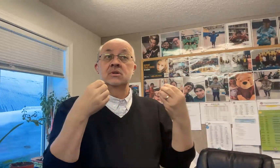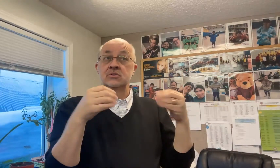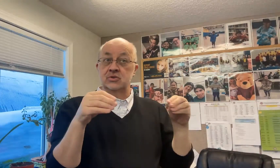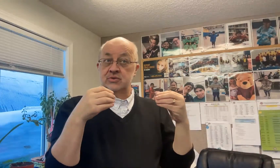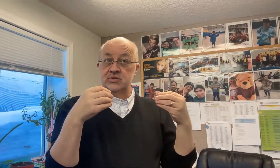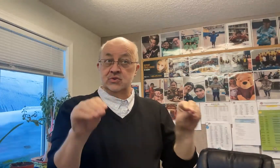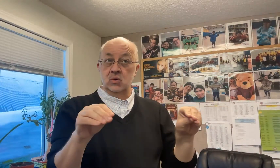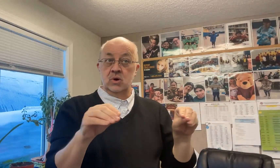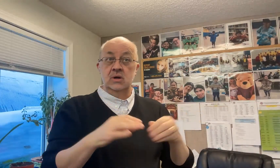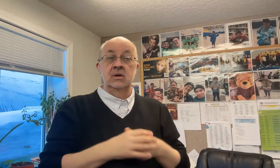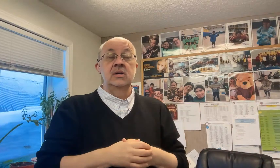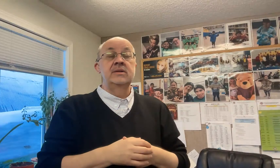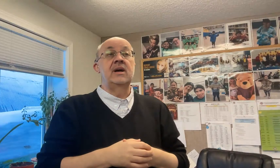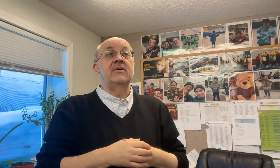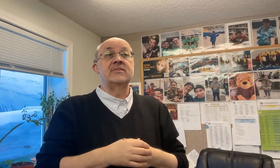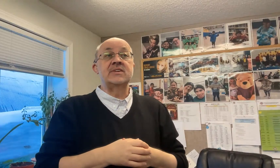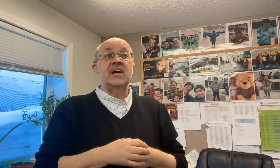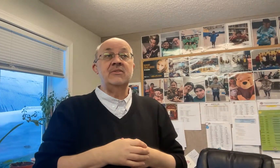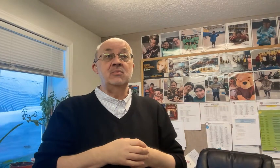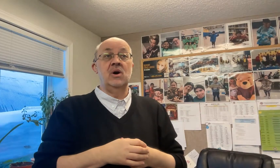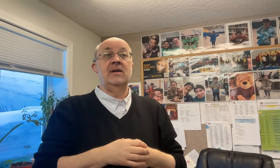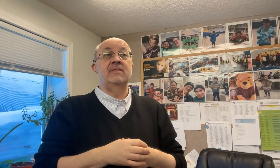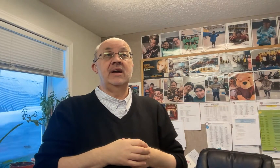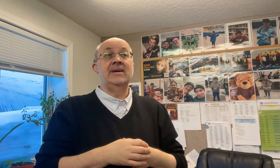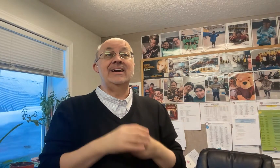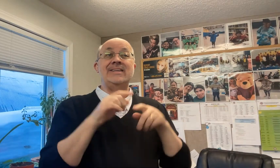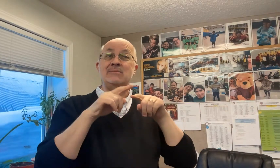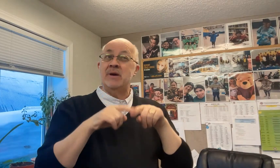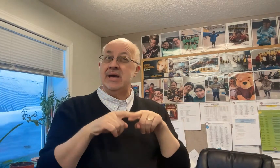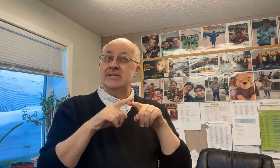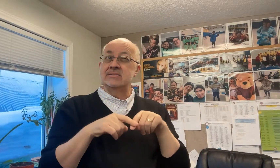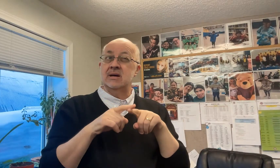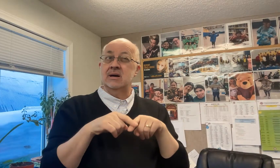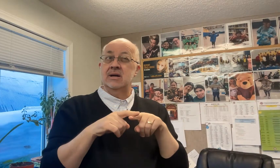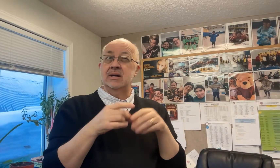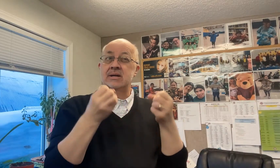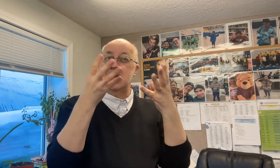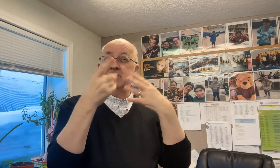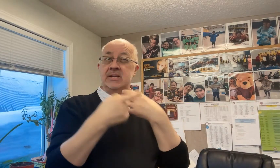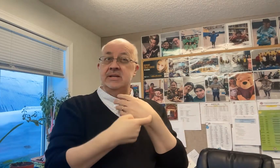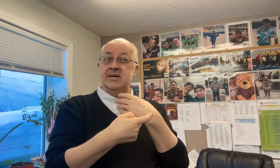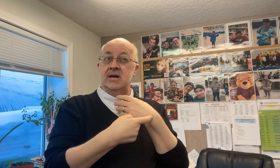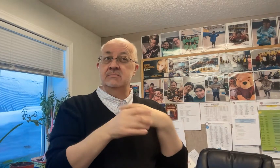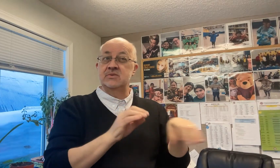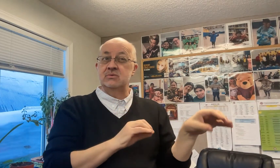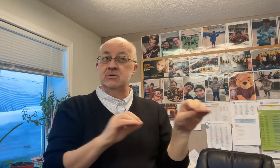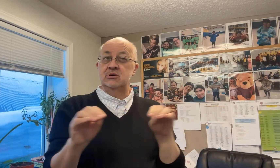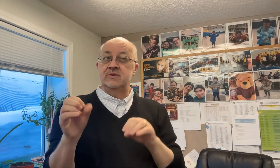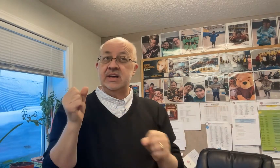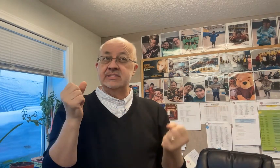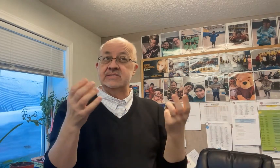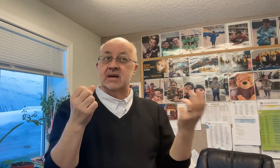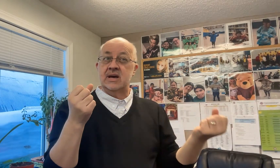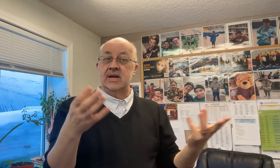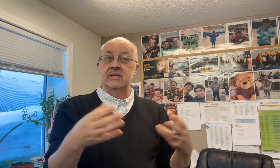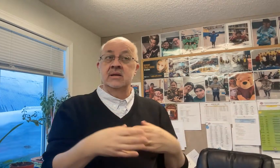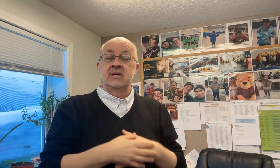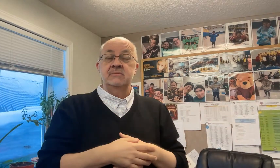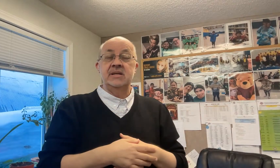To the store. Now there's another one that it depends on how many times you move that sign, because I